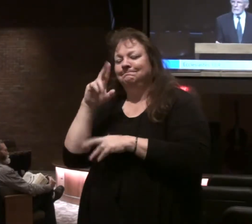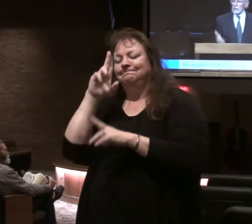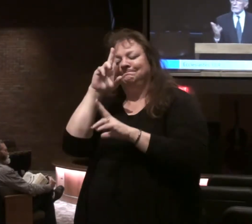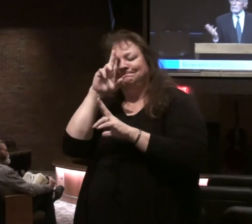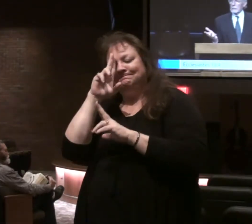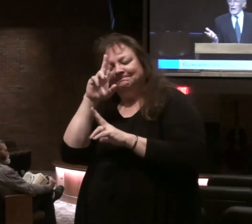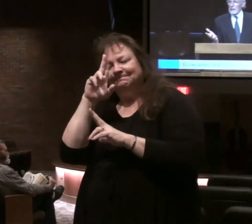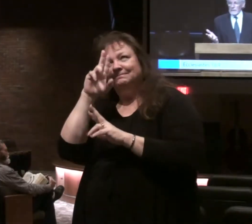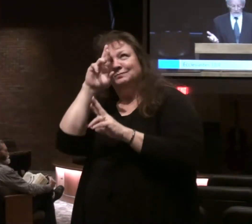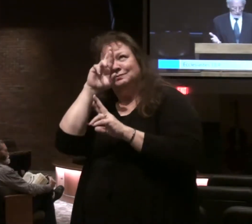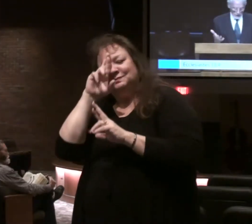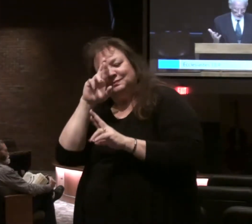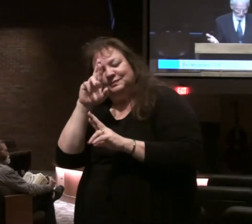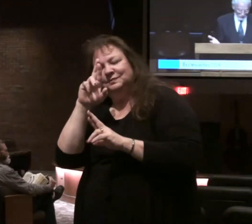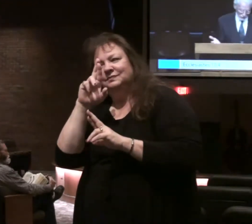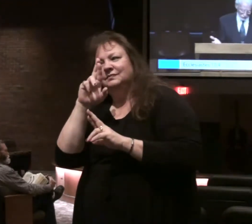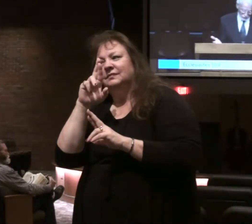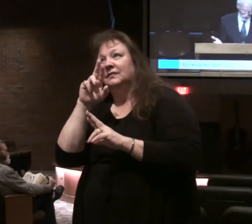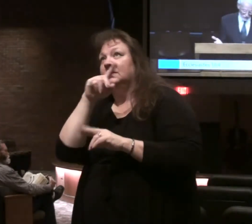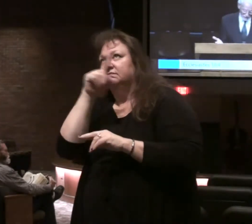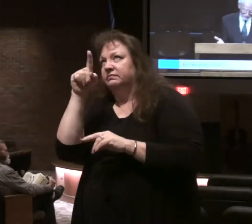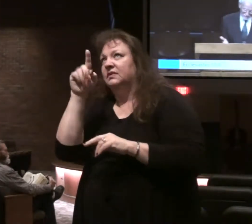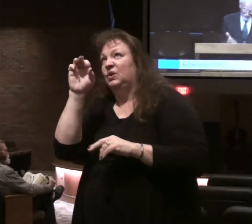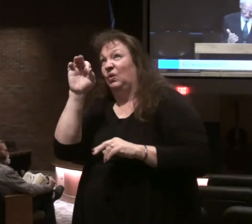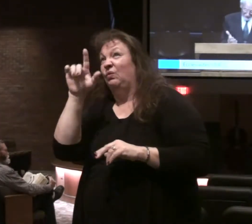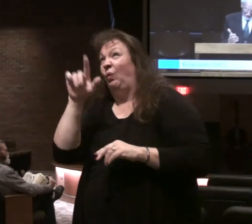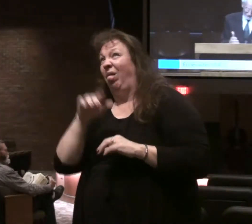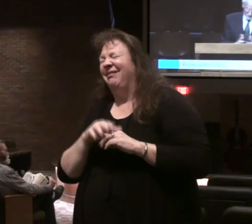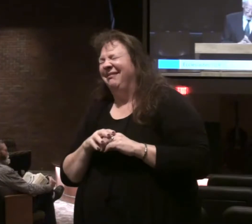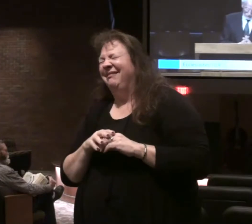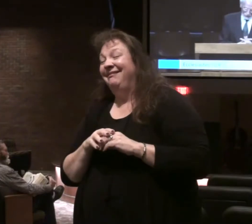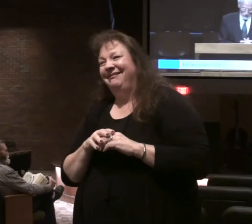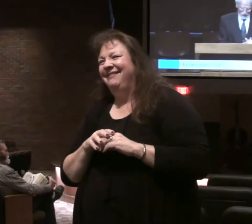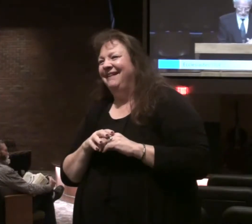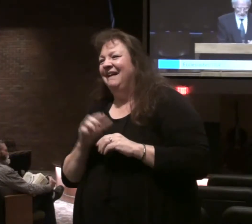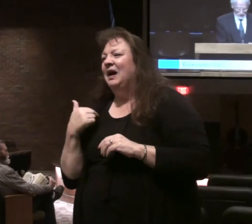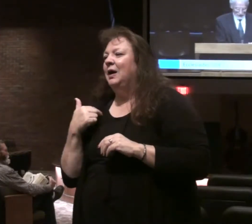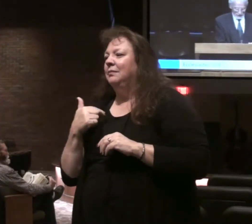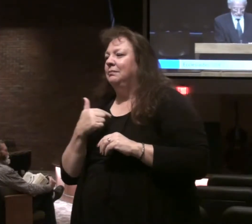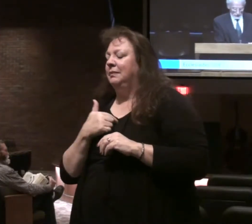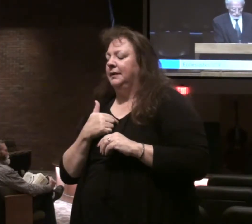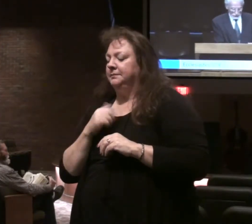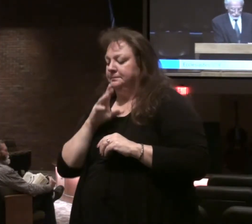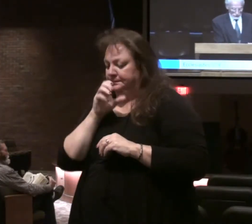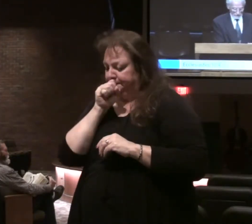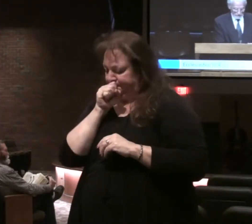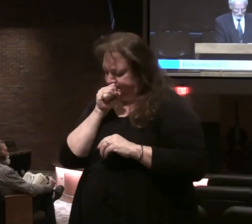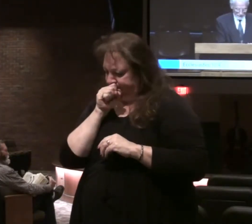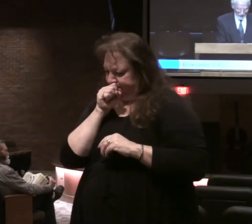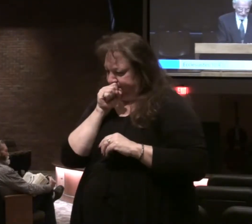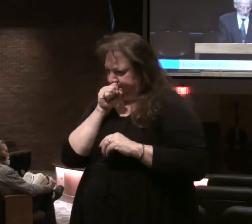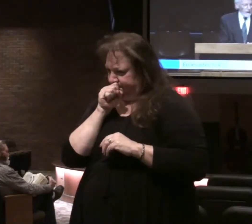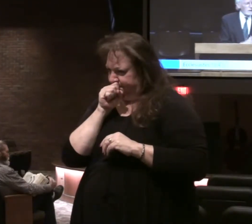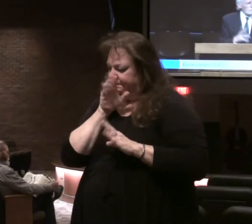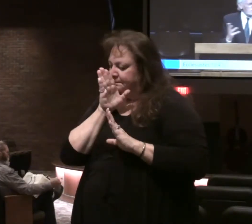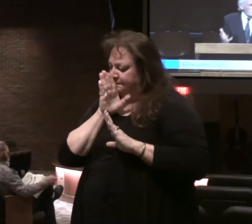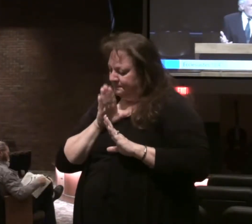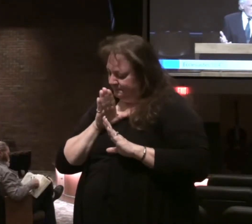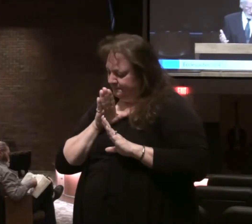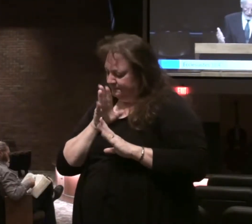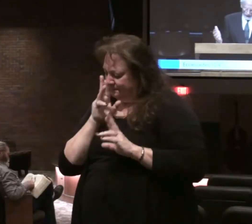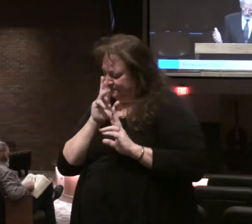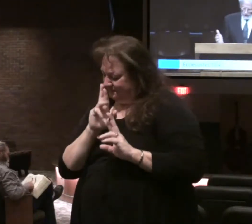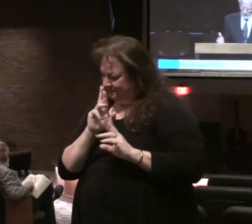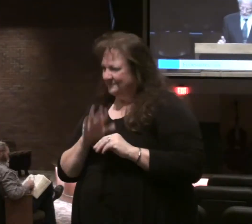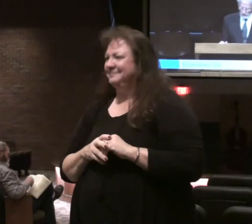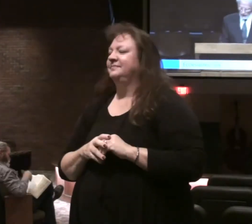them. We show them respect. They may be fools, but we maintain composure. Now,